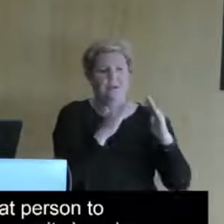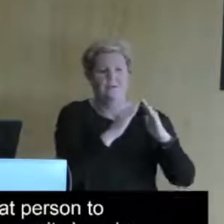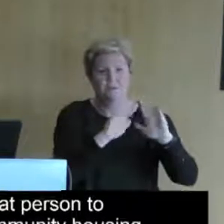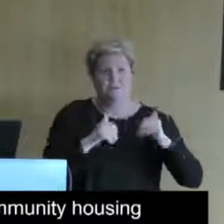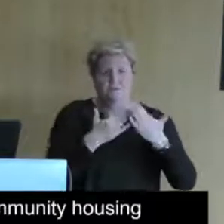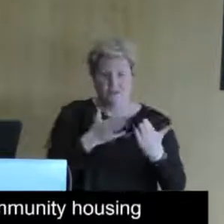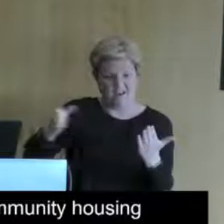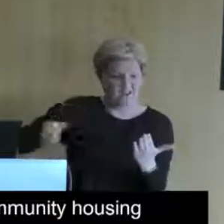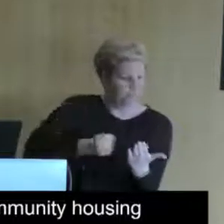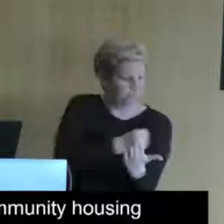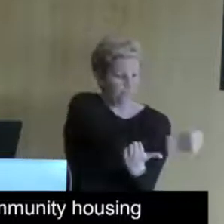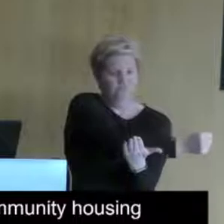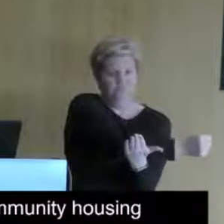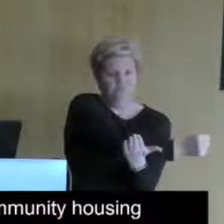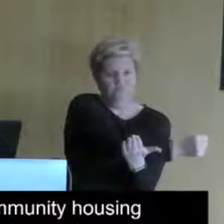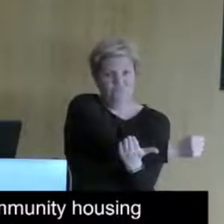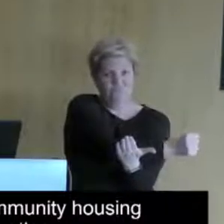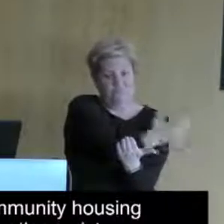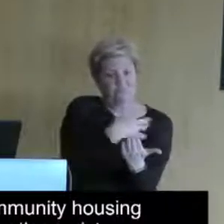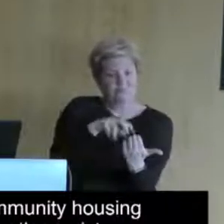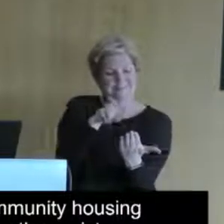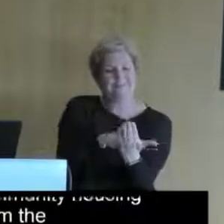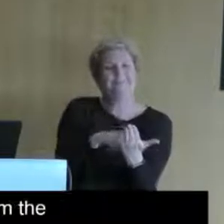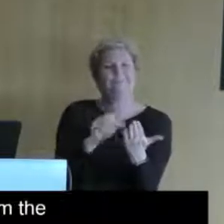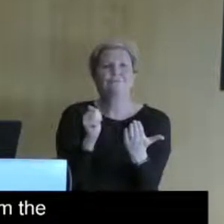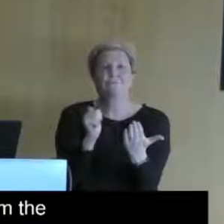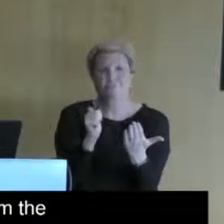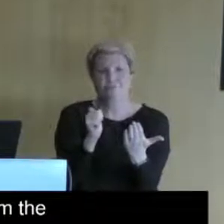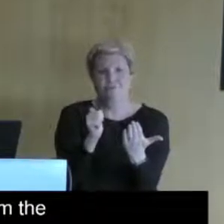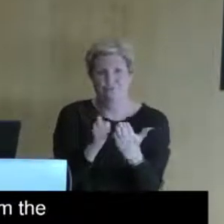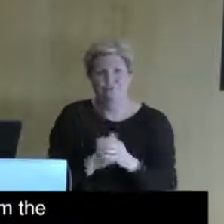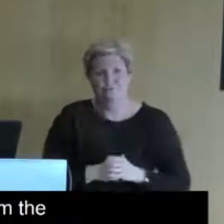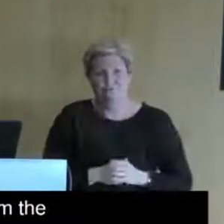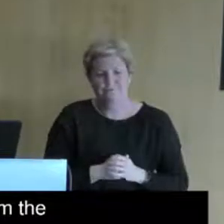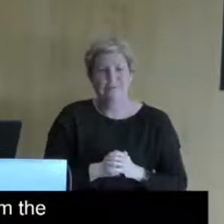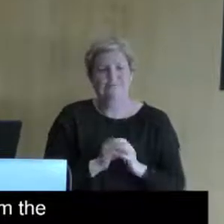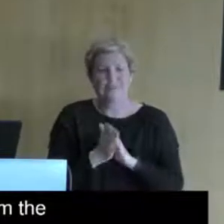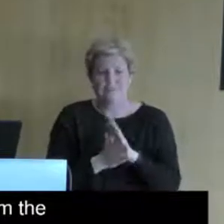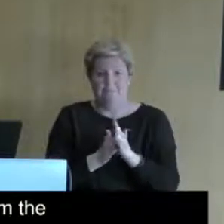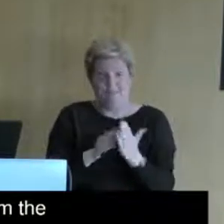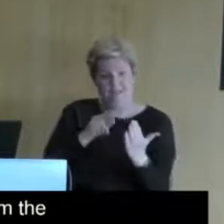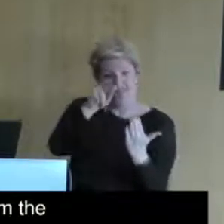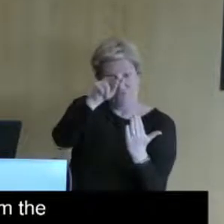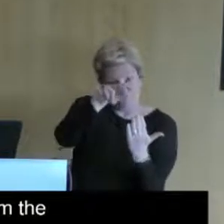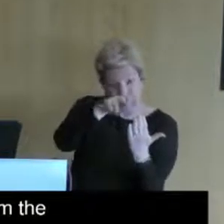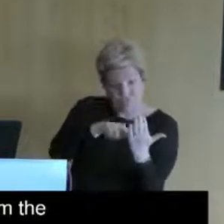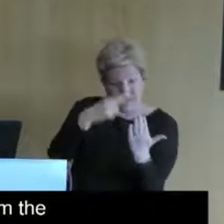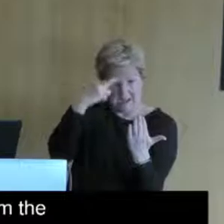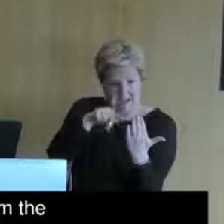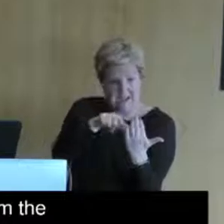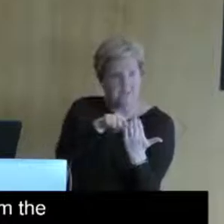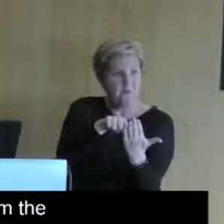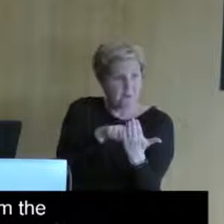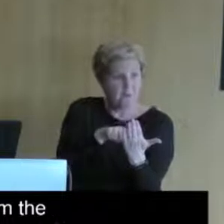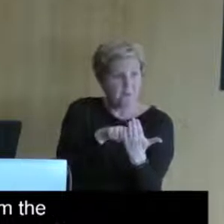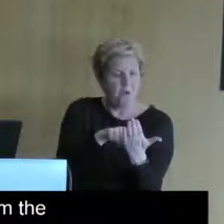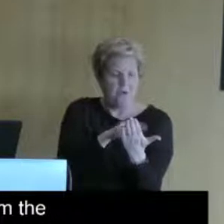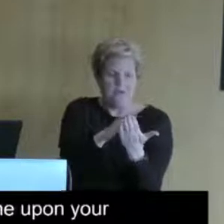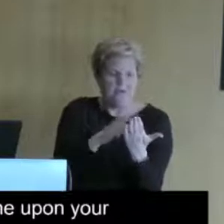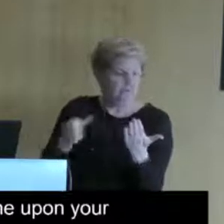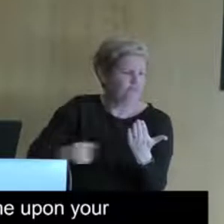the Victorian Housing Register, so that when it comes time for that person to be housed, it's a simple process